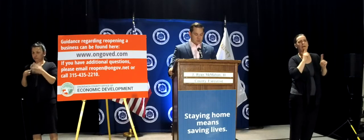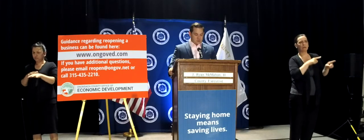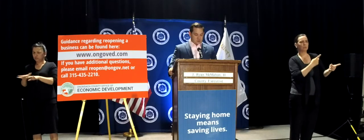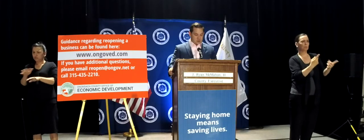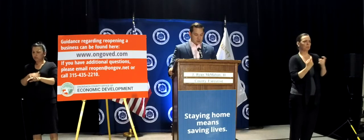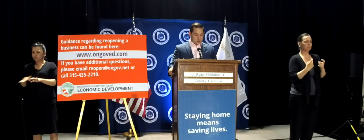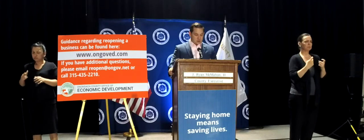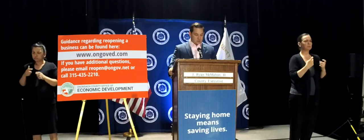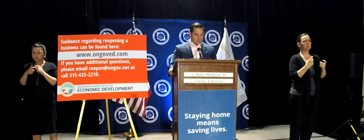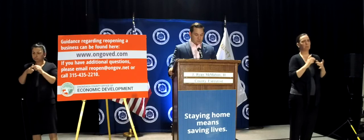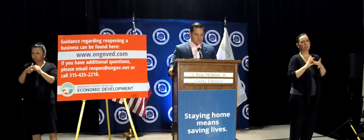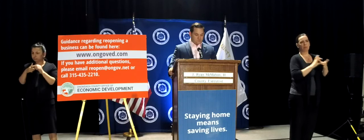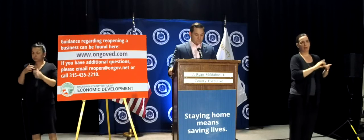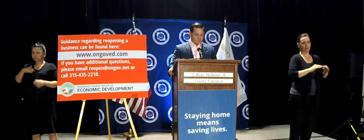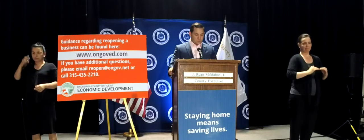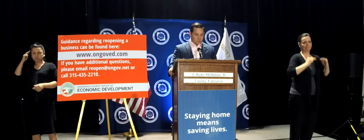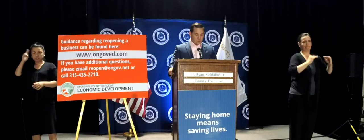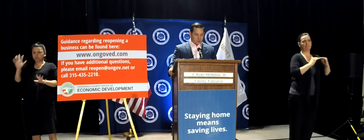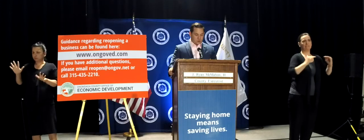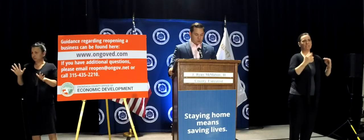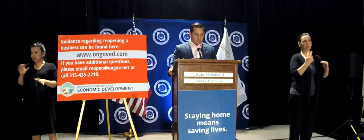time.